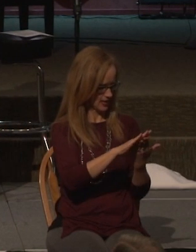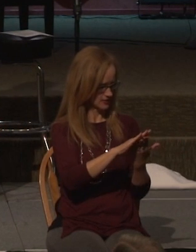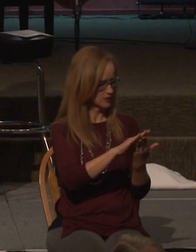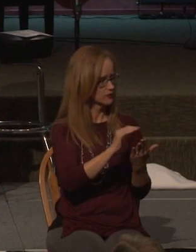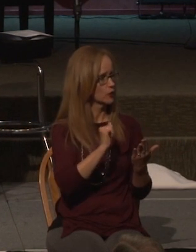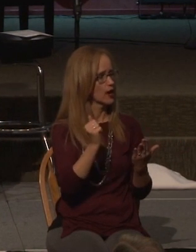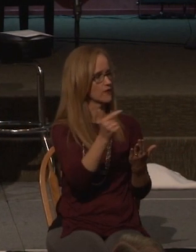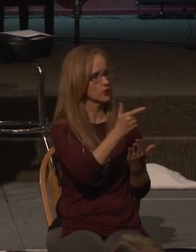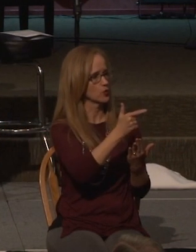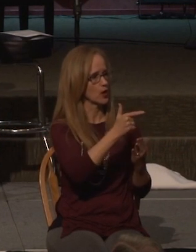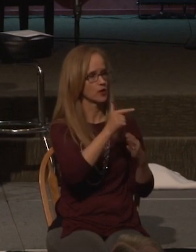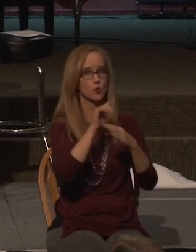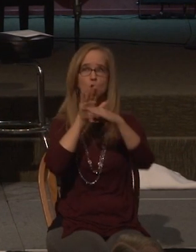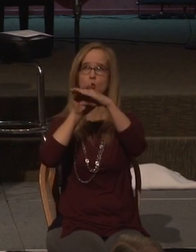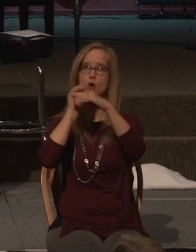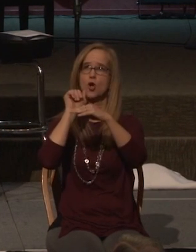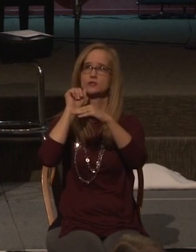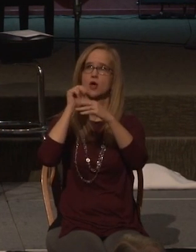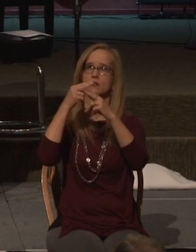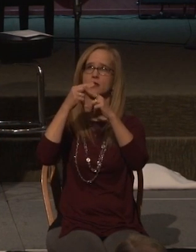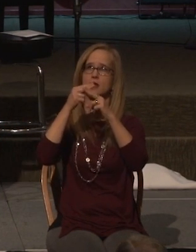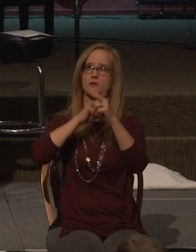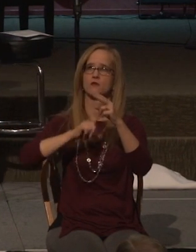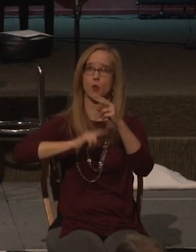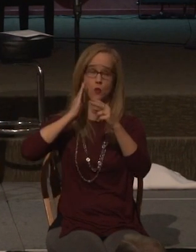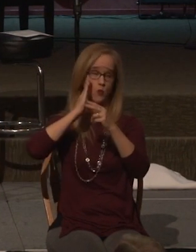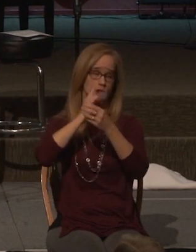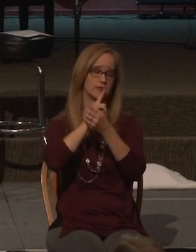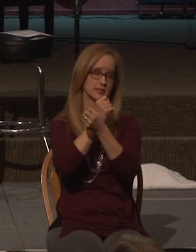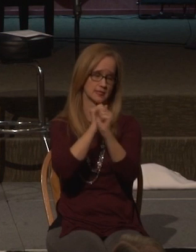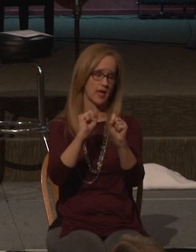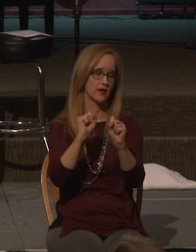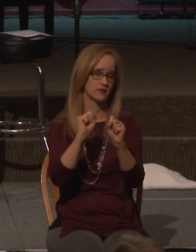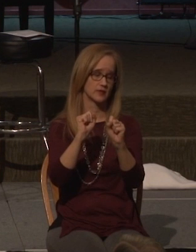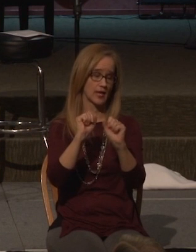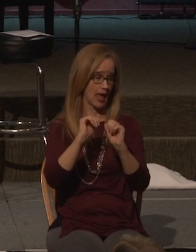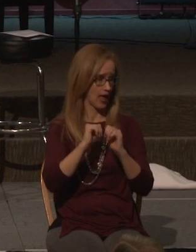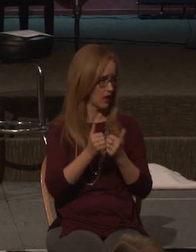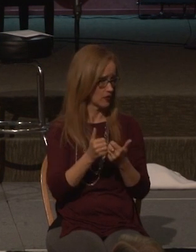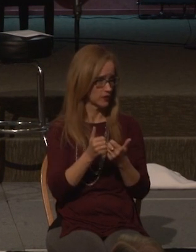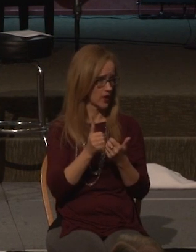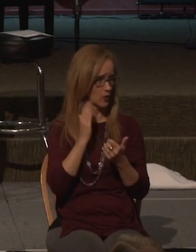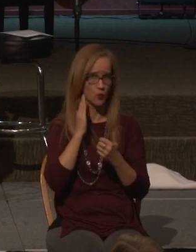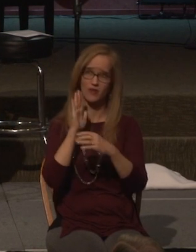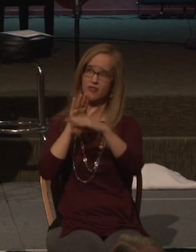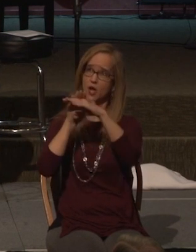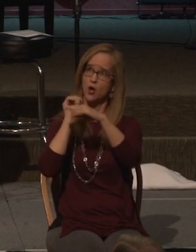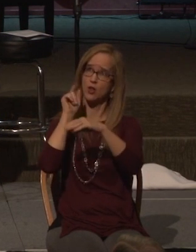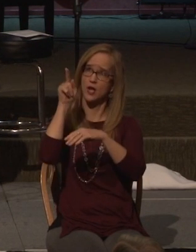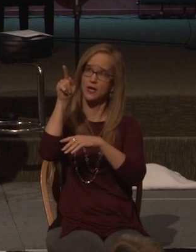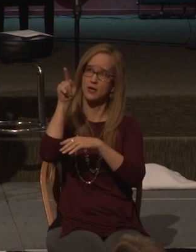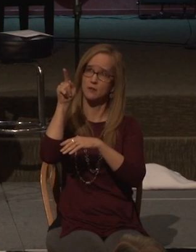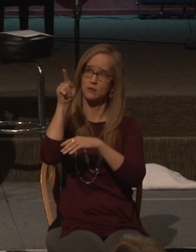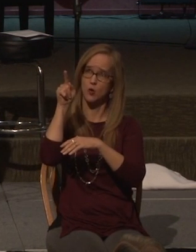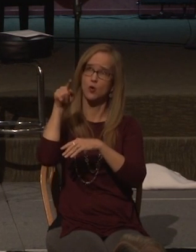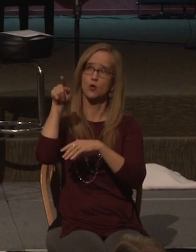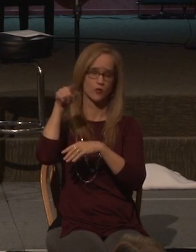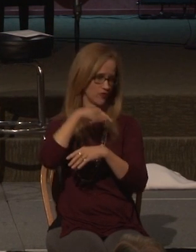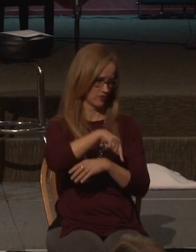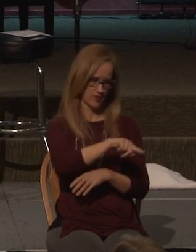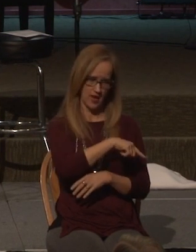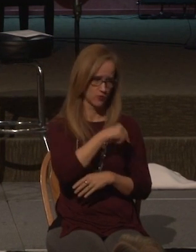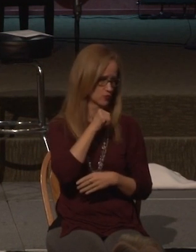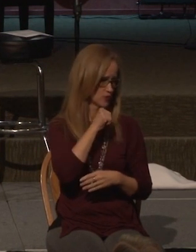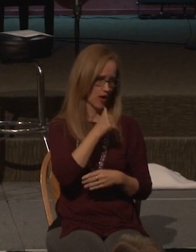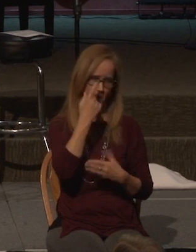calls on the name of the Lord will be saved. And how then will they call on him whom they have not believed?